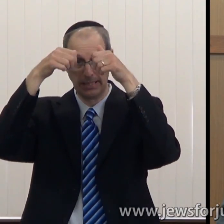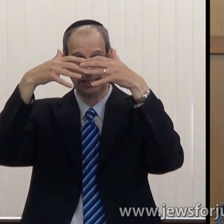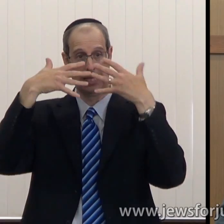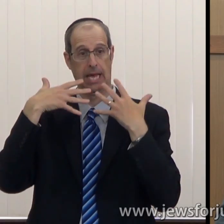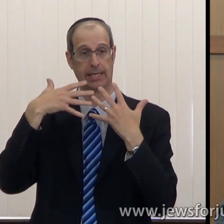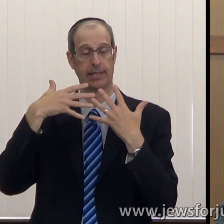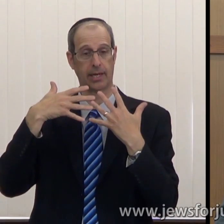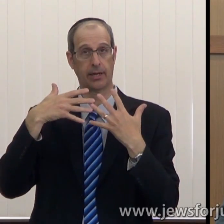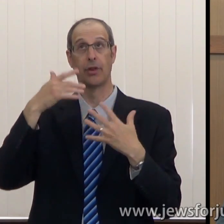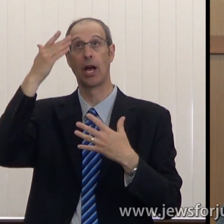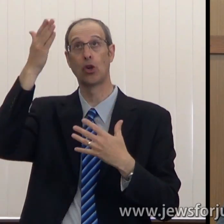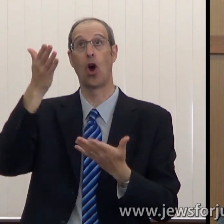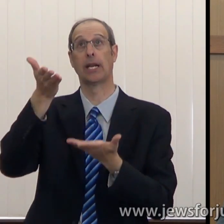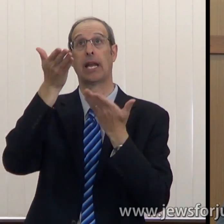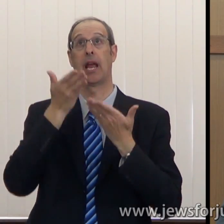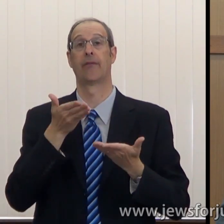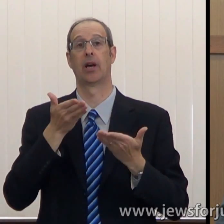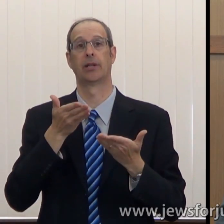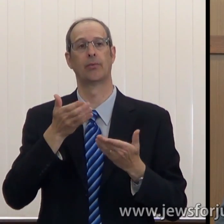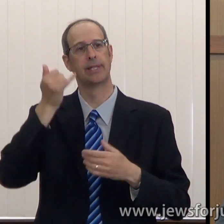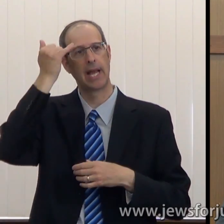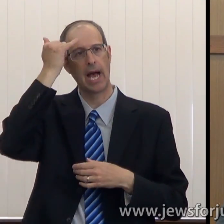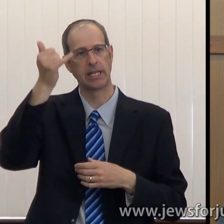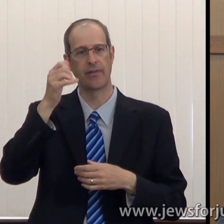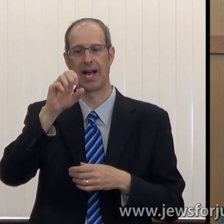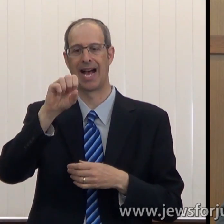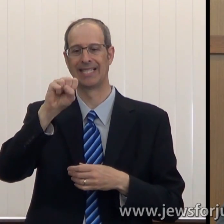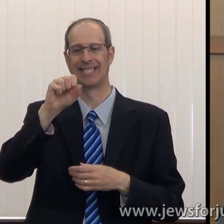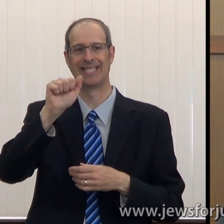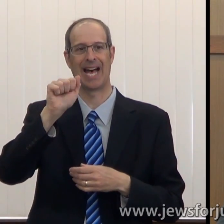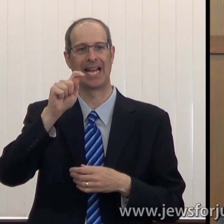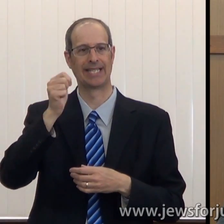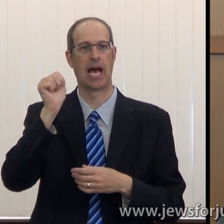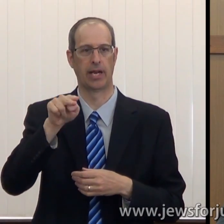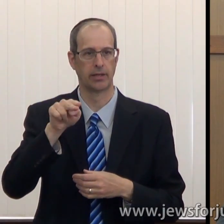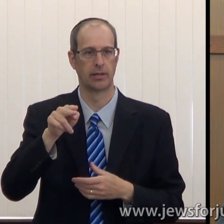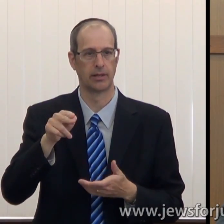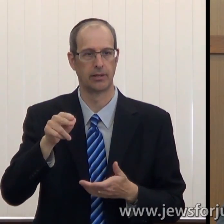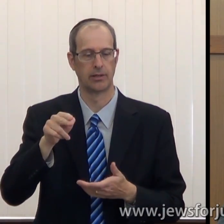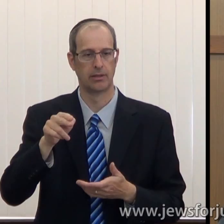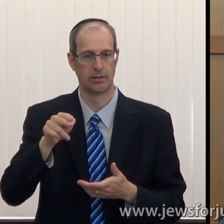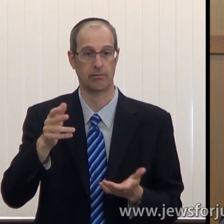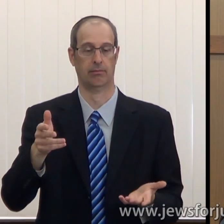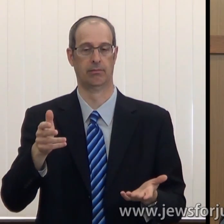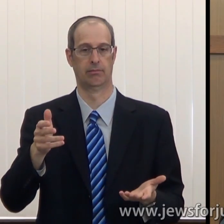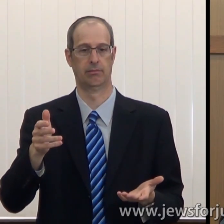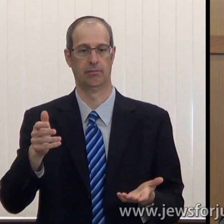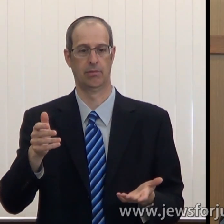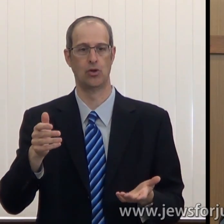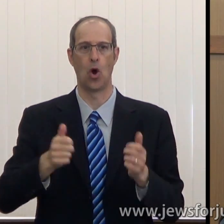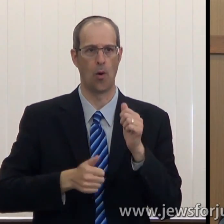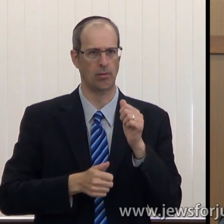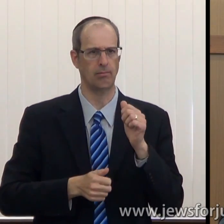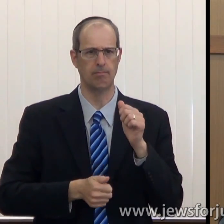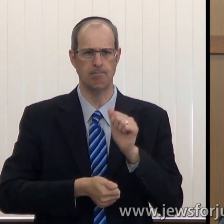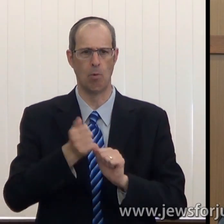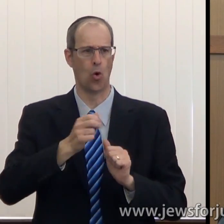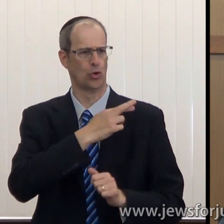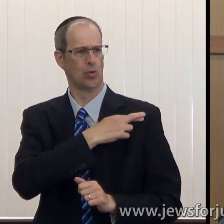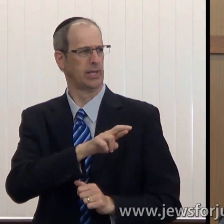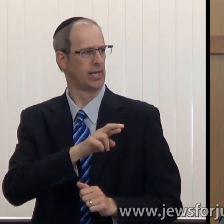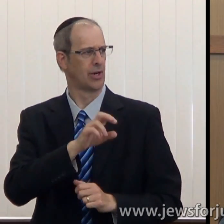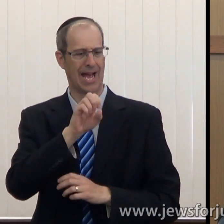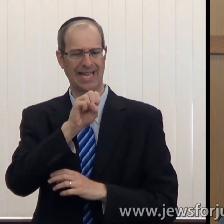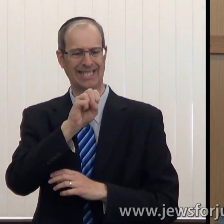gave us was this idea of Satan, of Satan. Now, in most religions, Satan